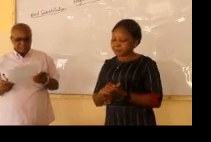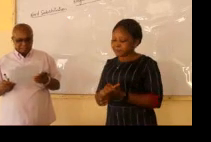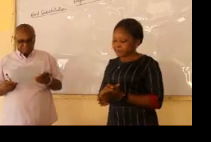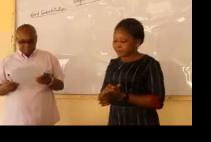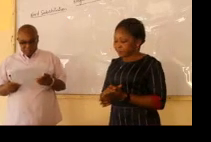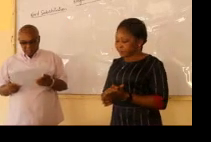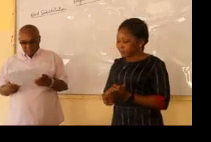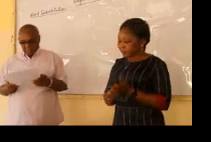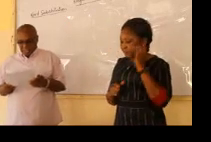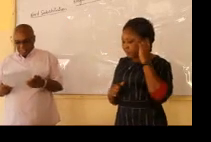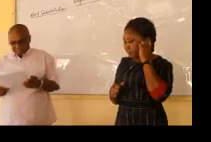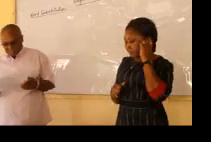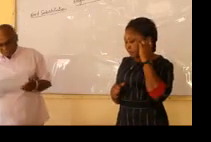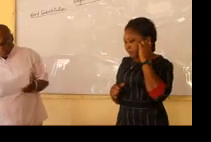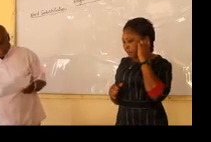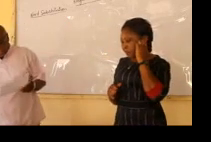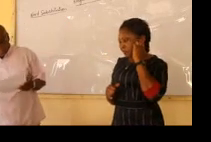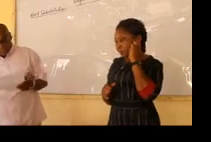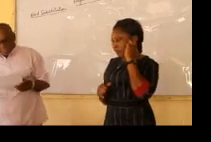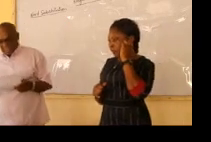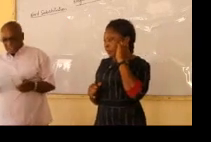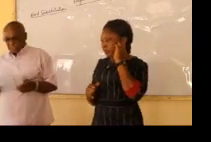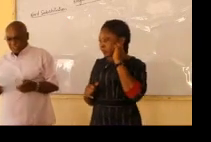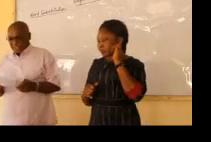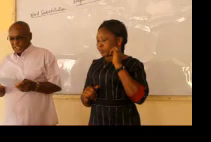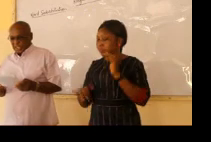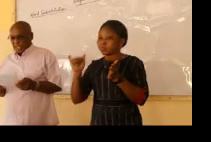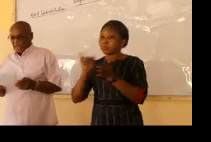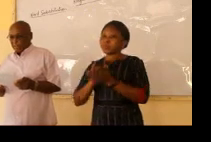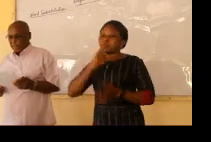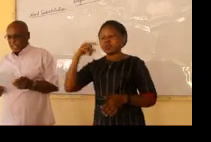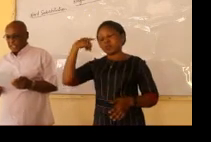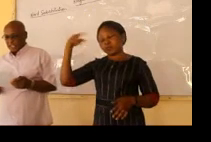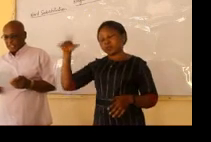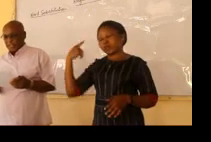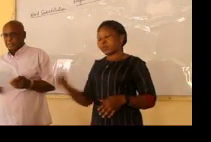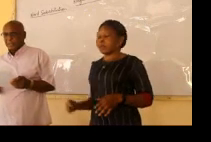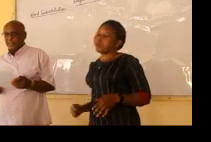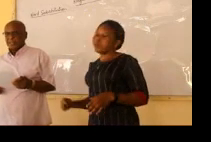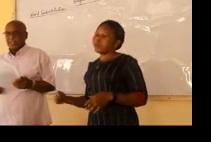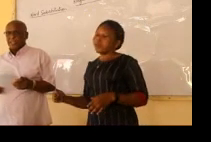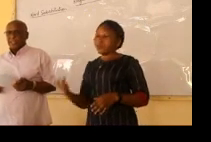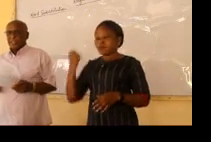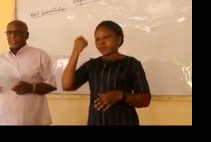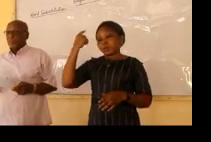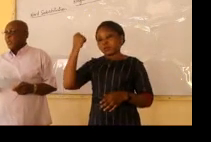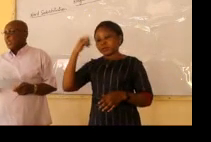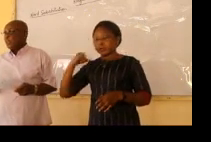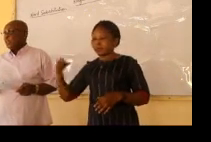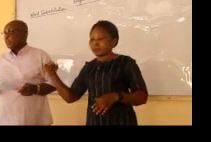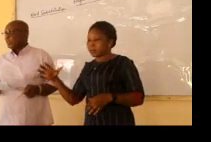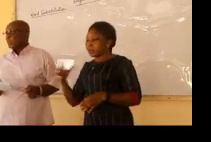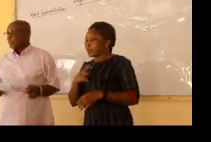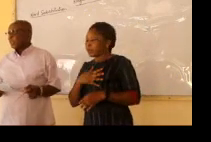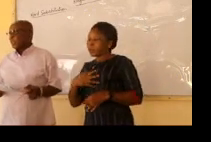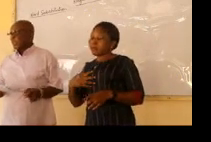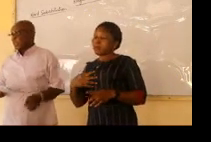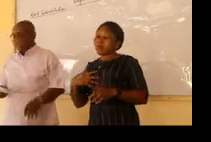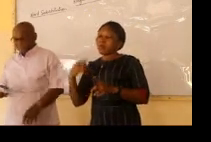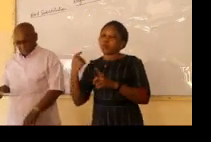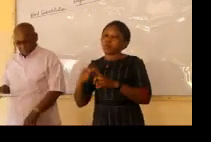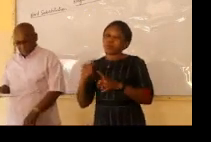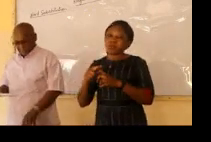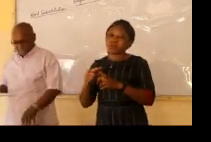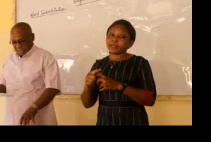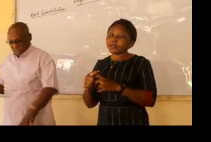it. Okay? That is for the comprehension word